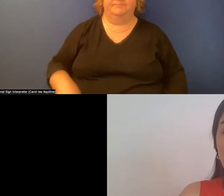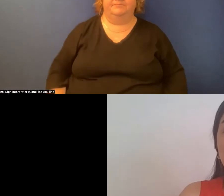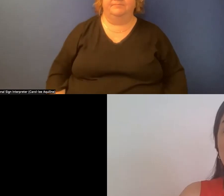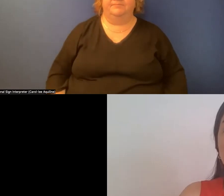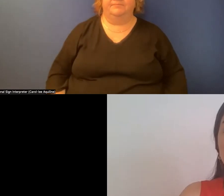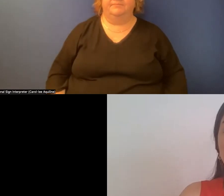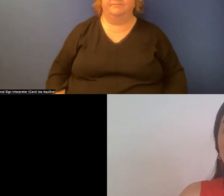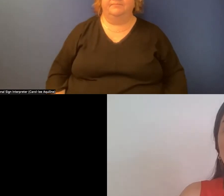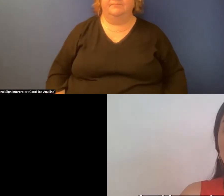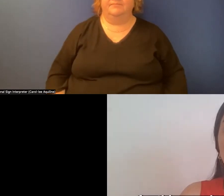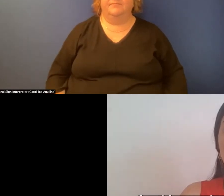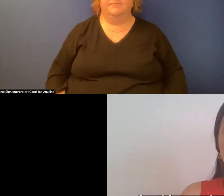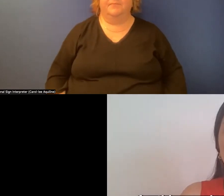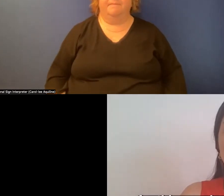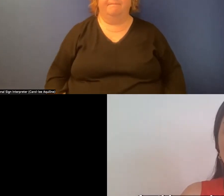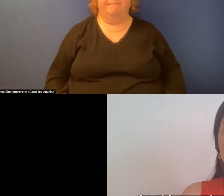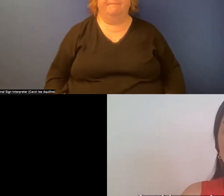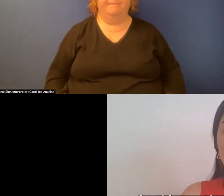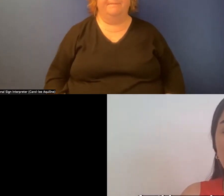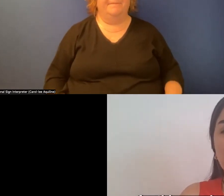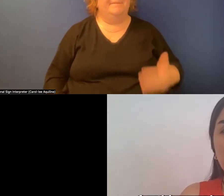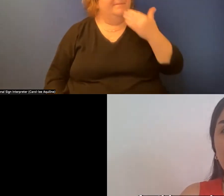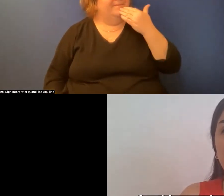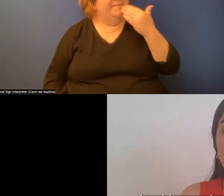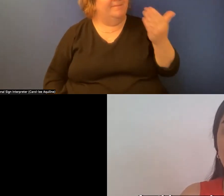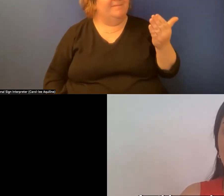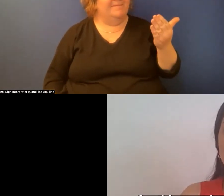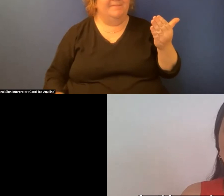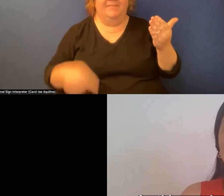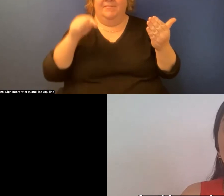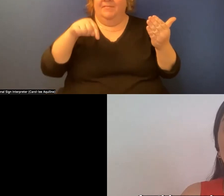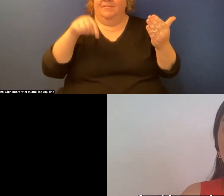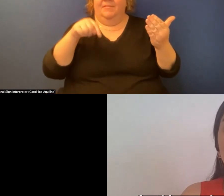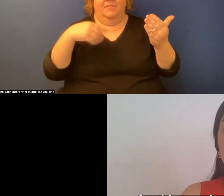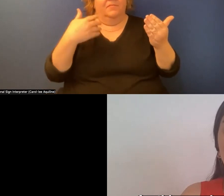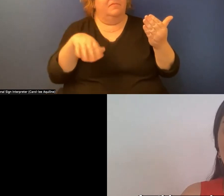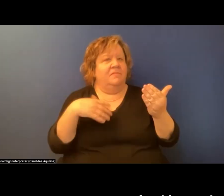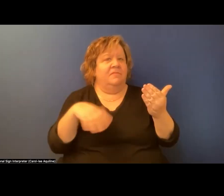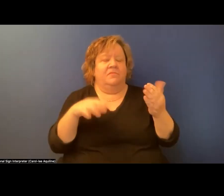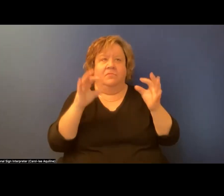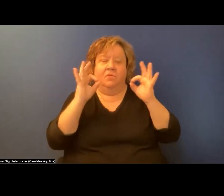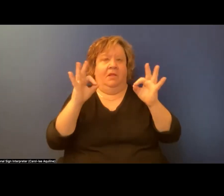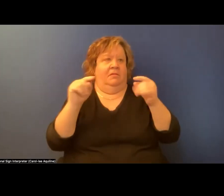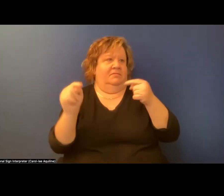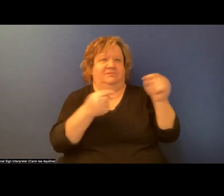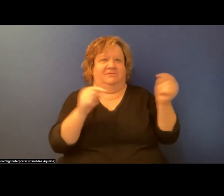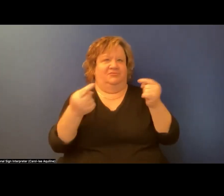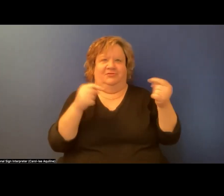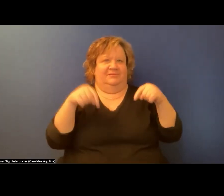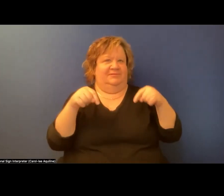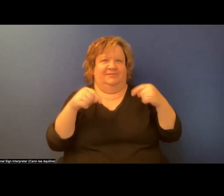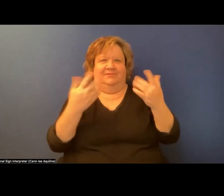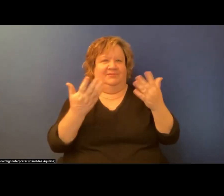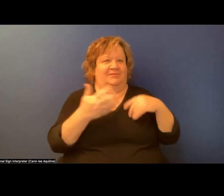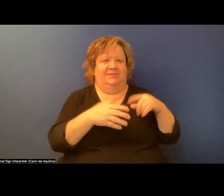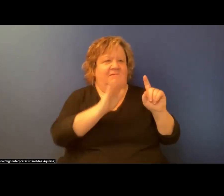Thank you very much for this wonderful conversation and all the input. I just want to